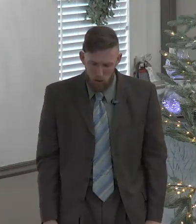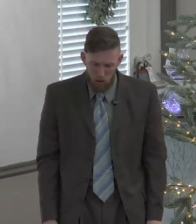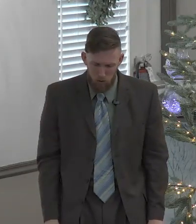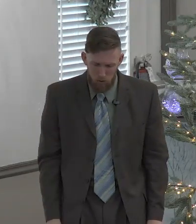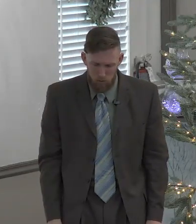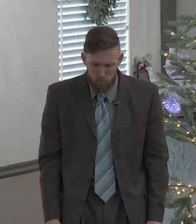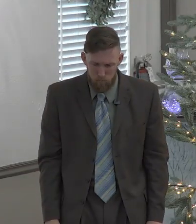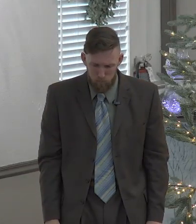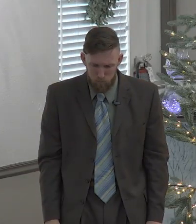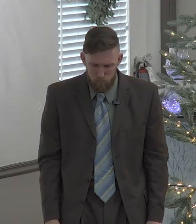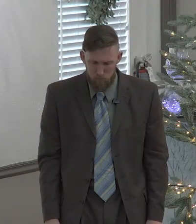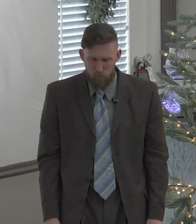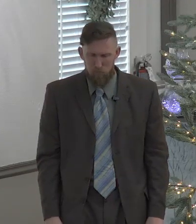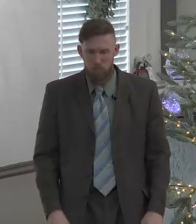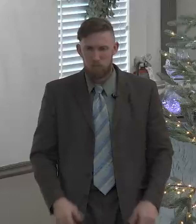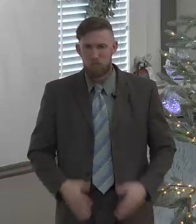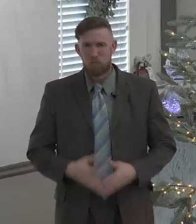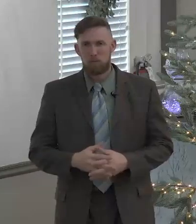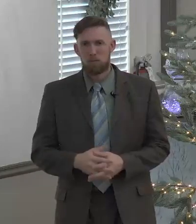down.